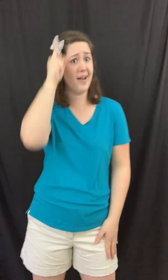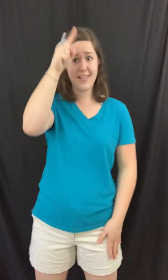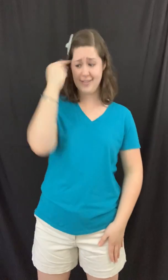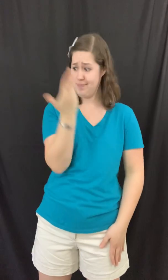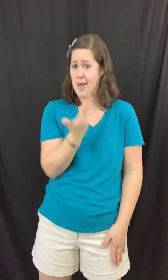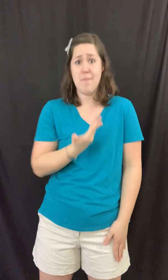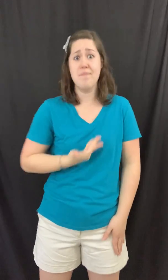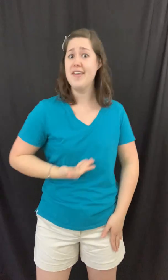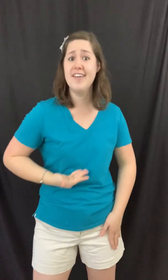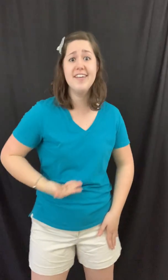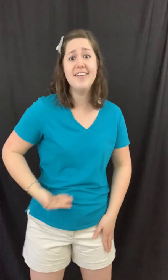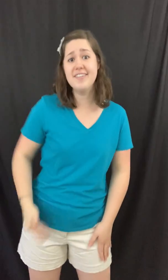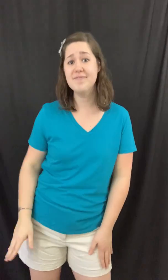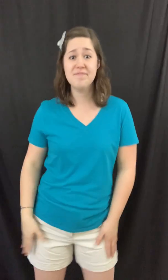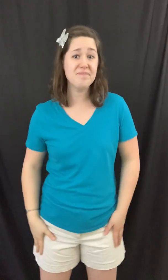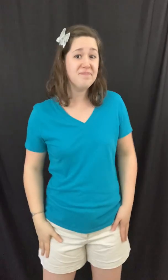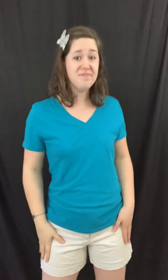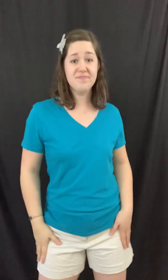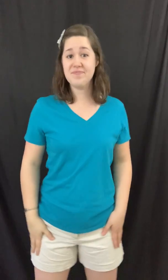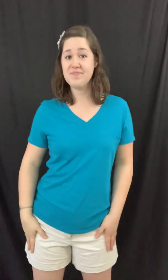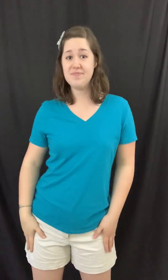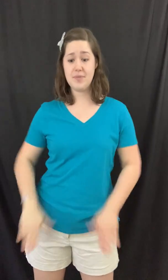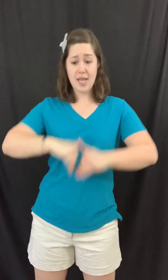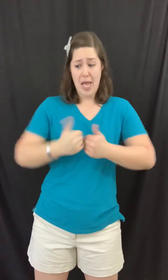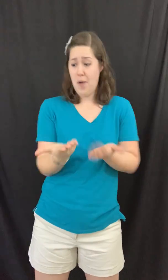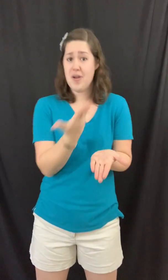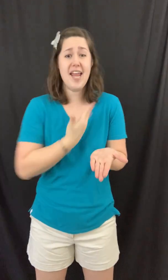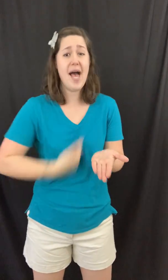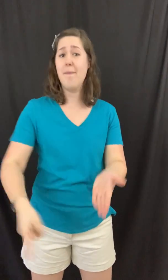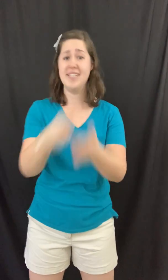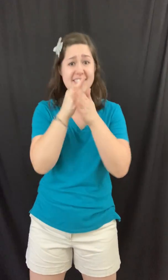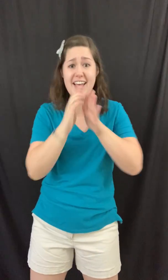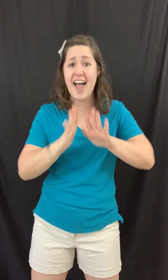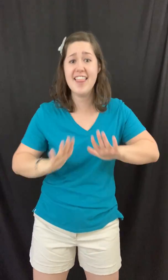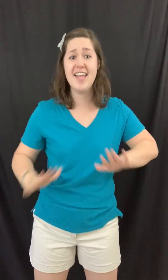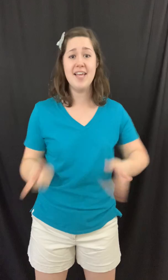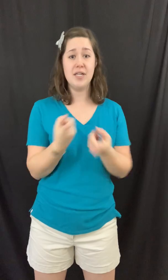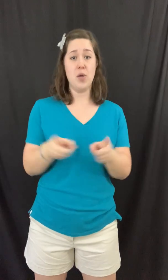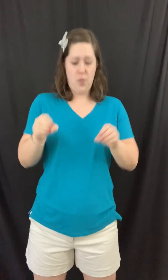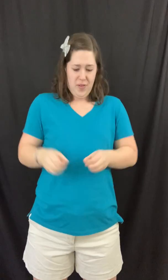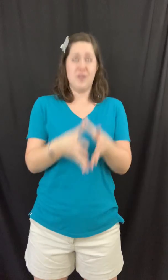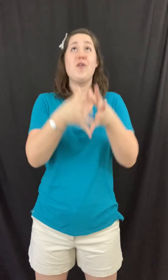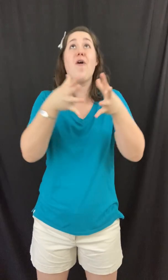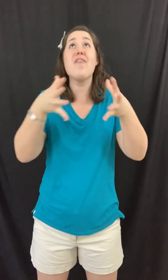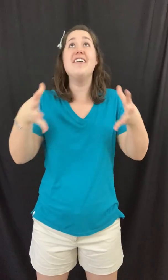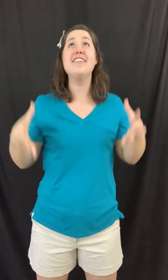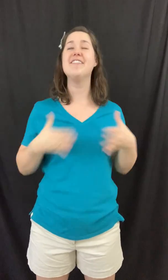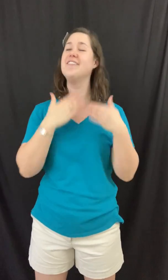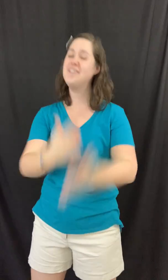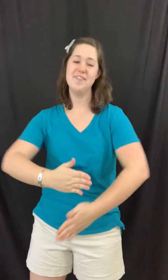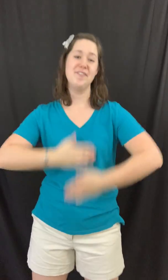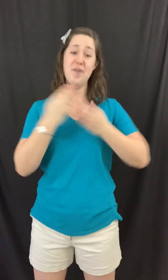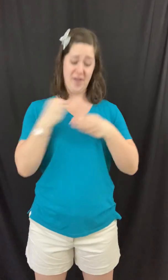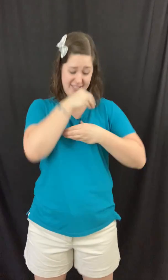thinks about me How can I, how can I be silent When there's all this joy